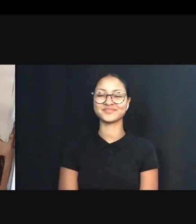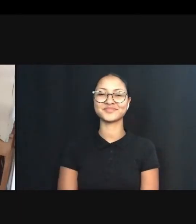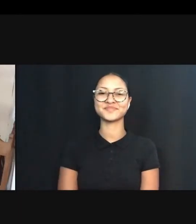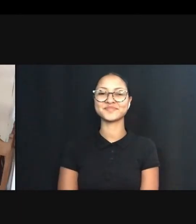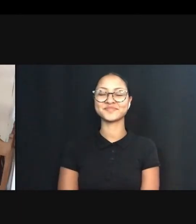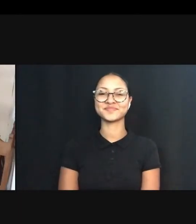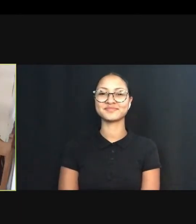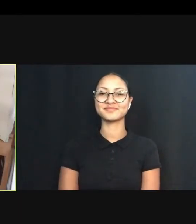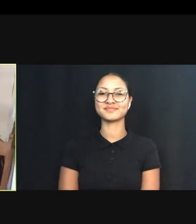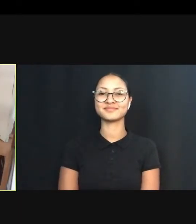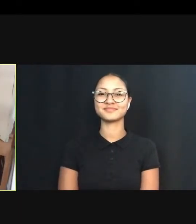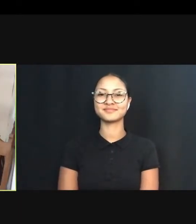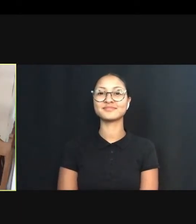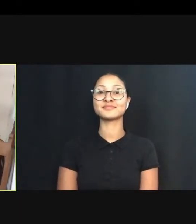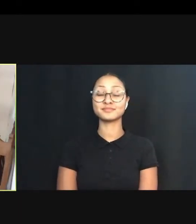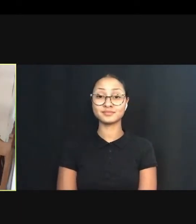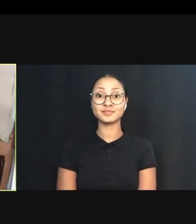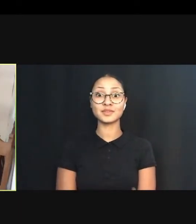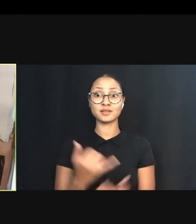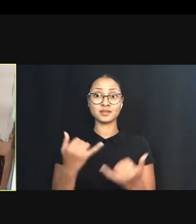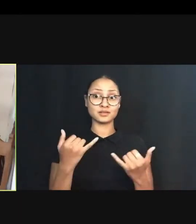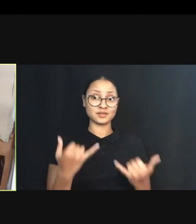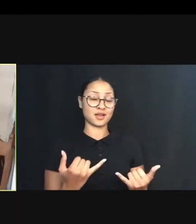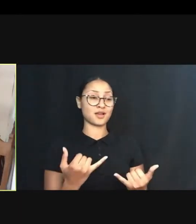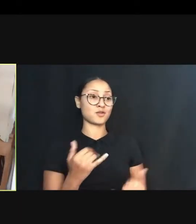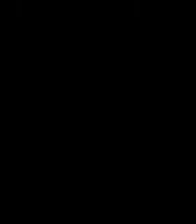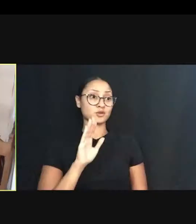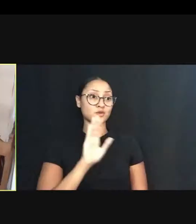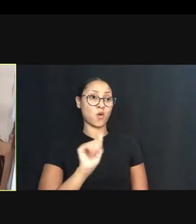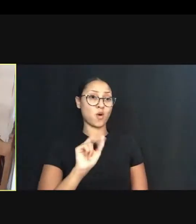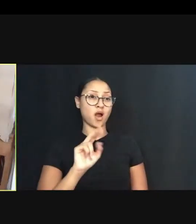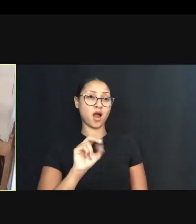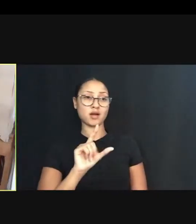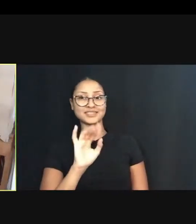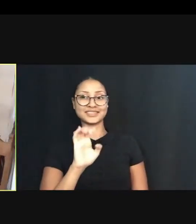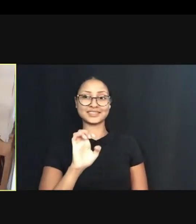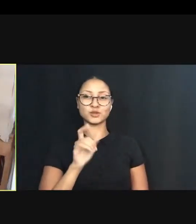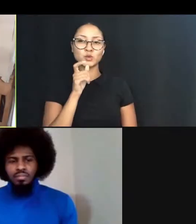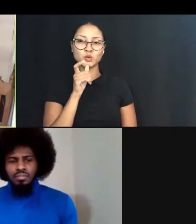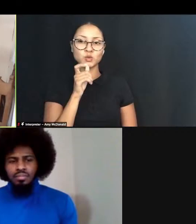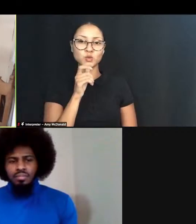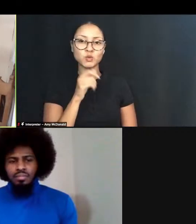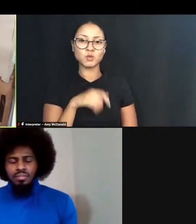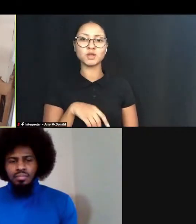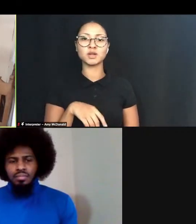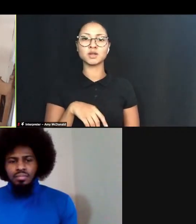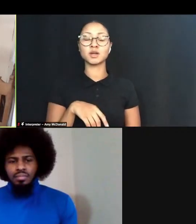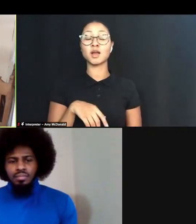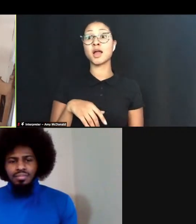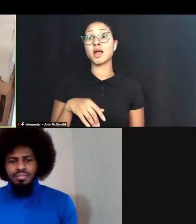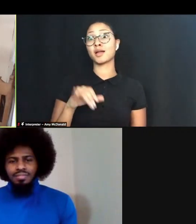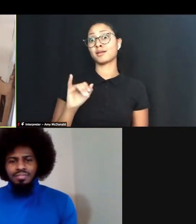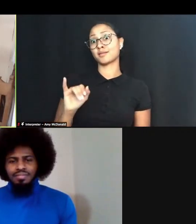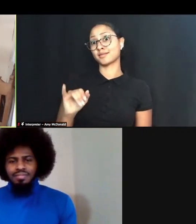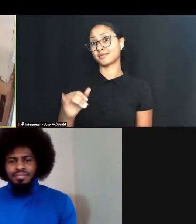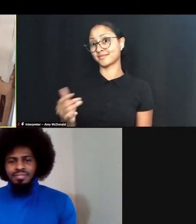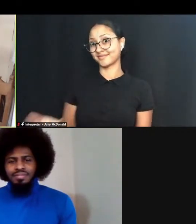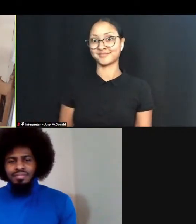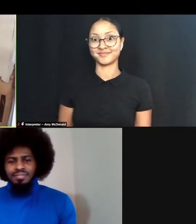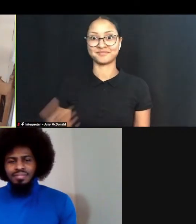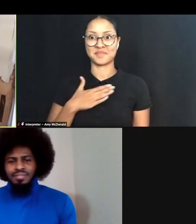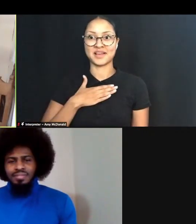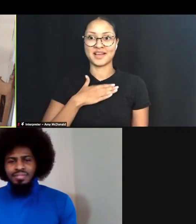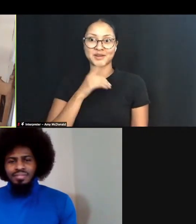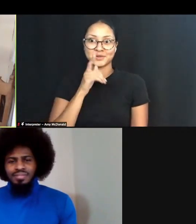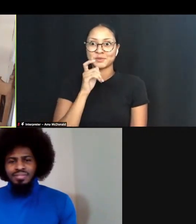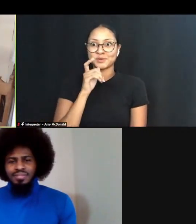uncties? Yes, some more of my uncties. We could be here all day. Who my uncties? So I'm thinking